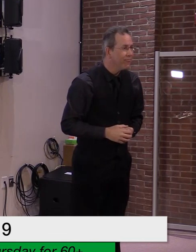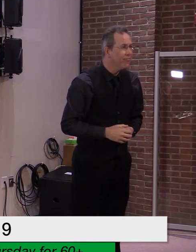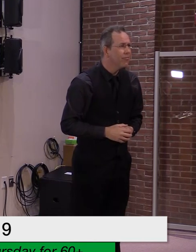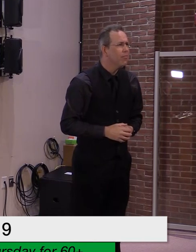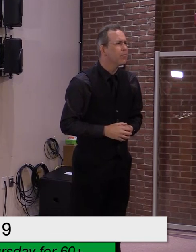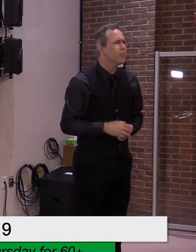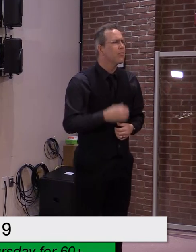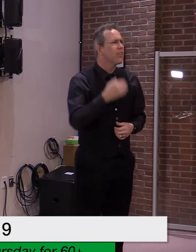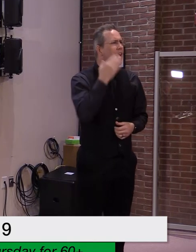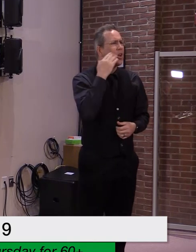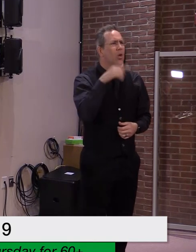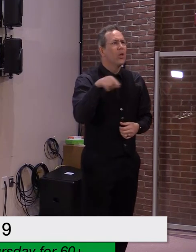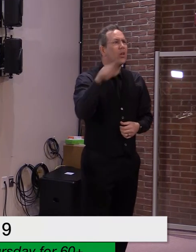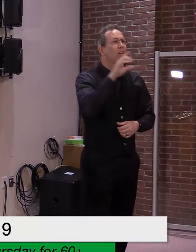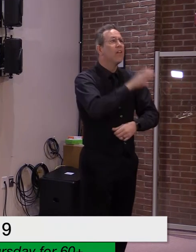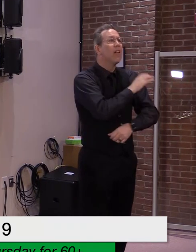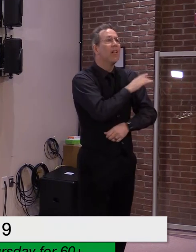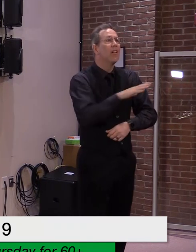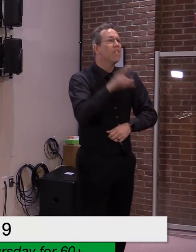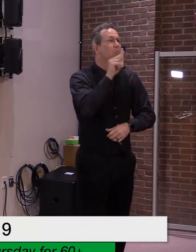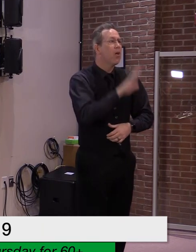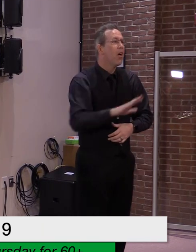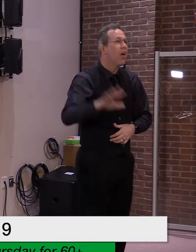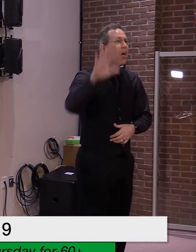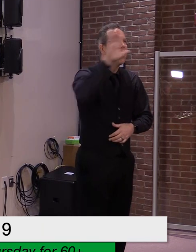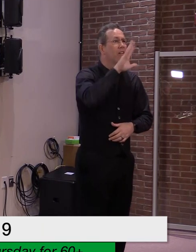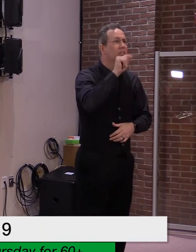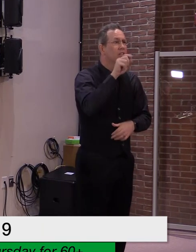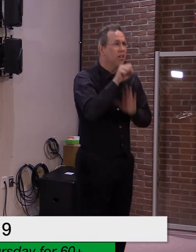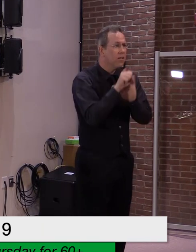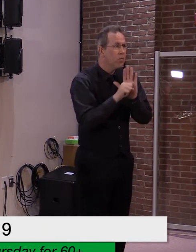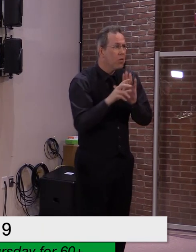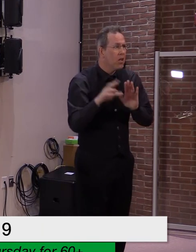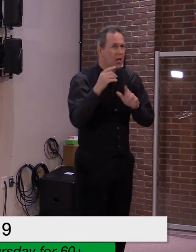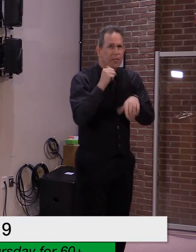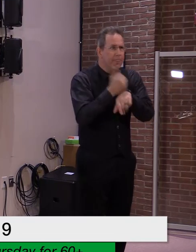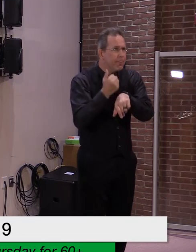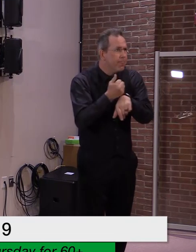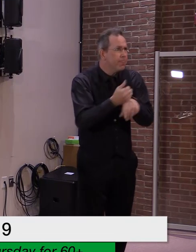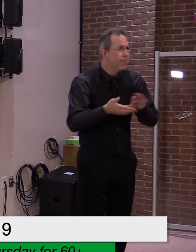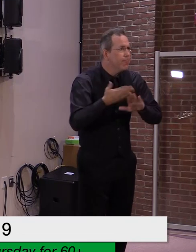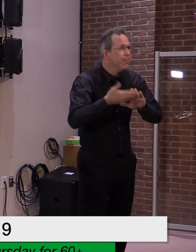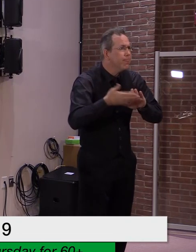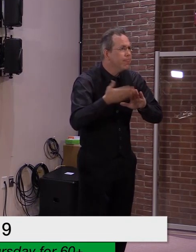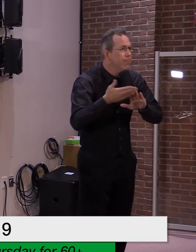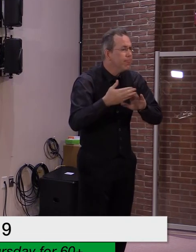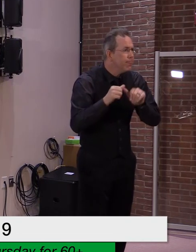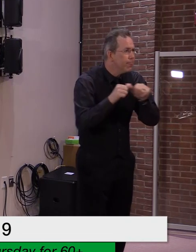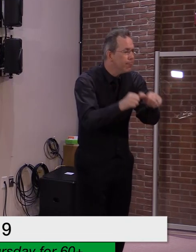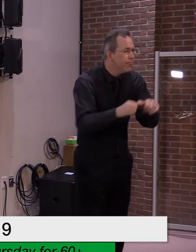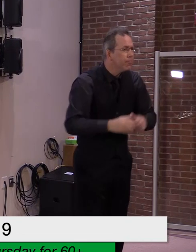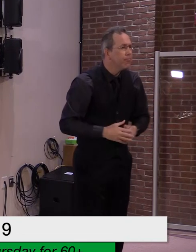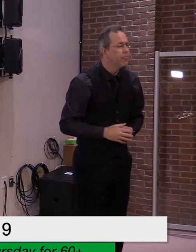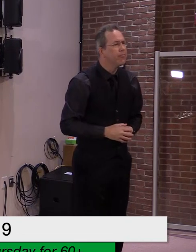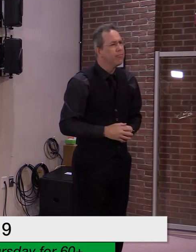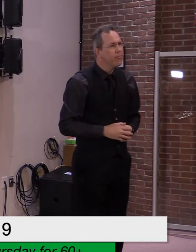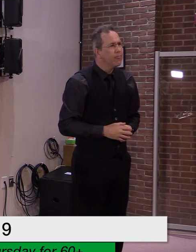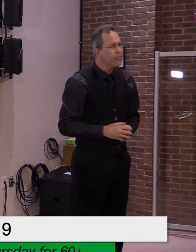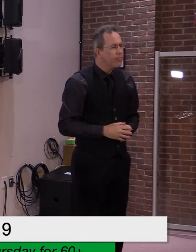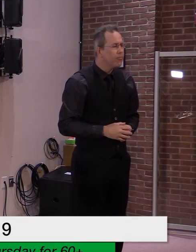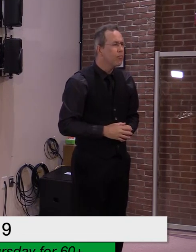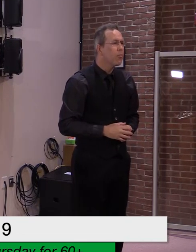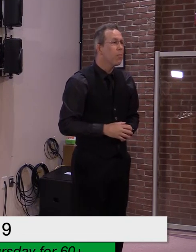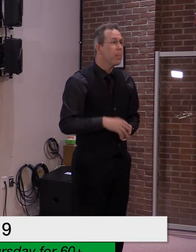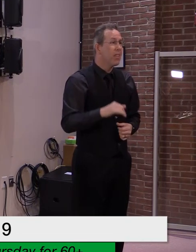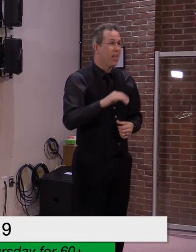all over the state 7 days a week. As the amount of vaccine we receive from the